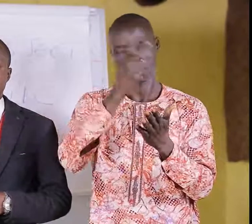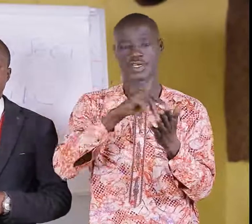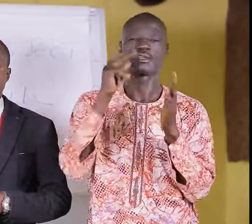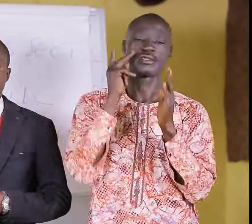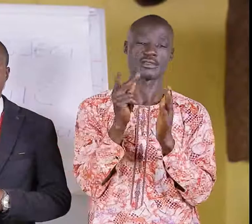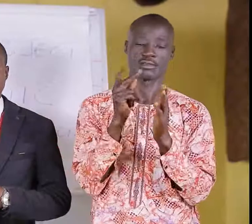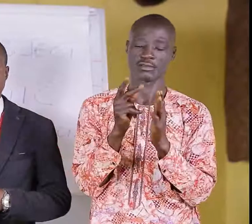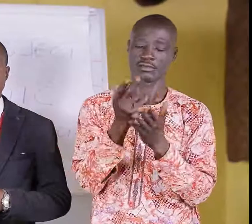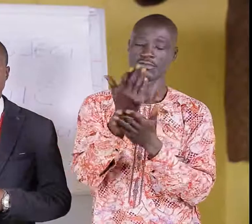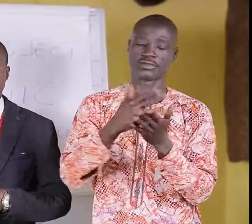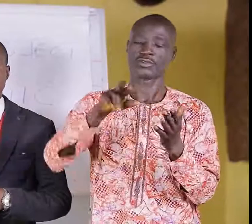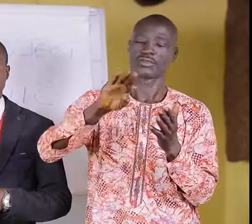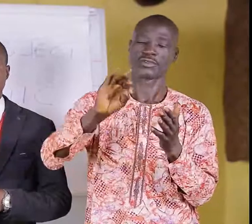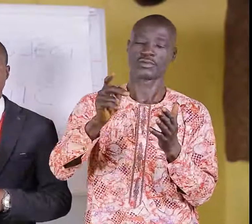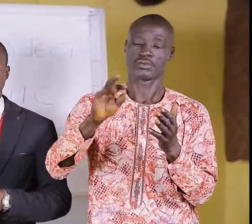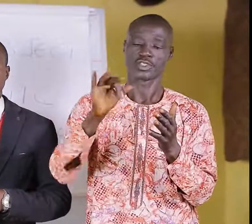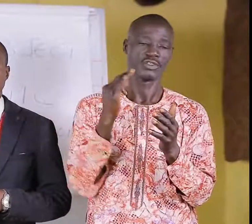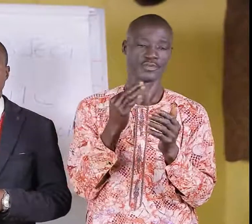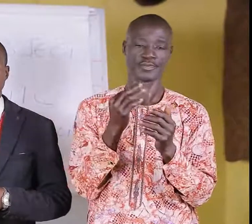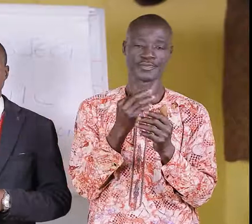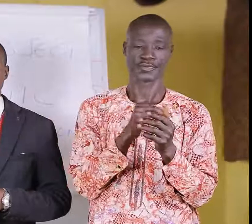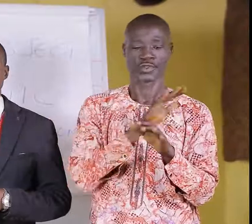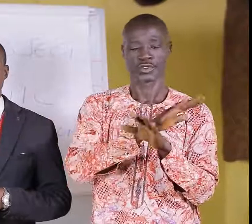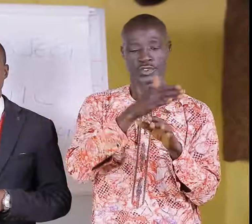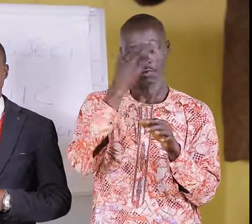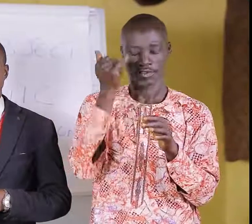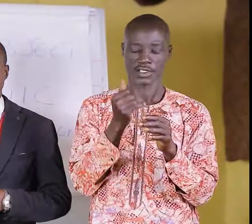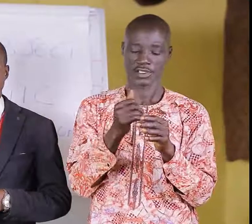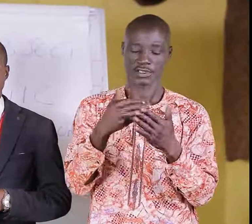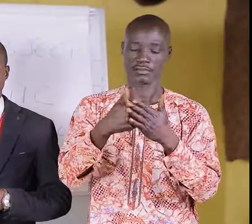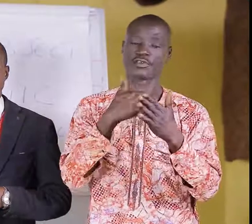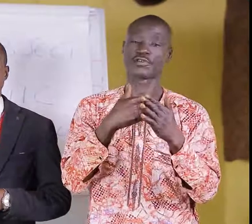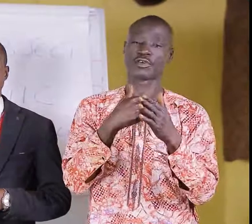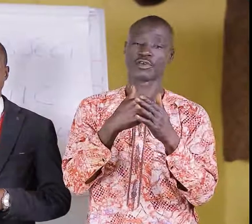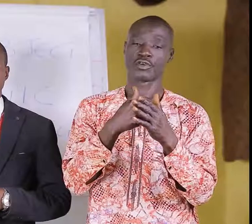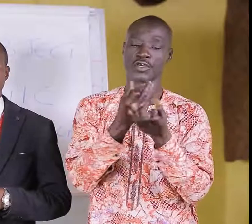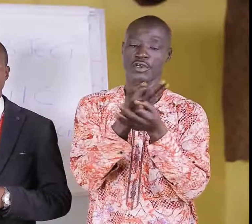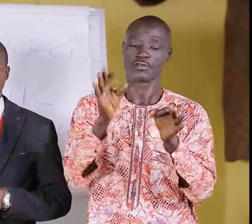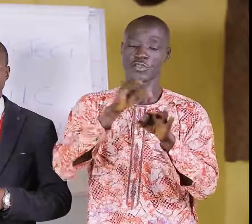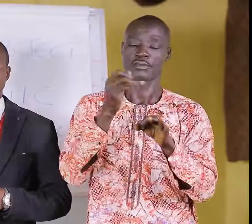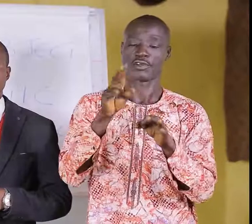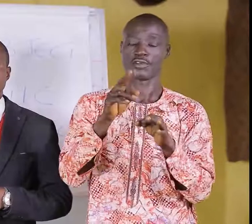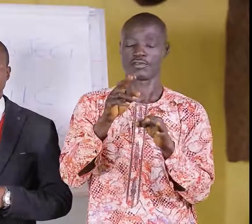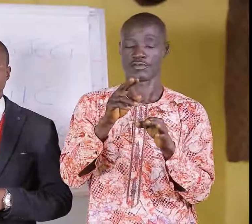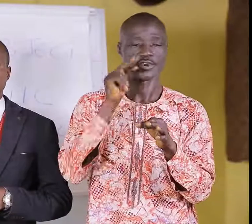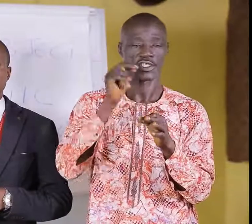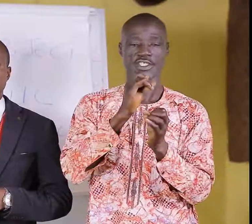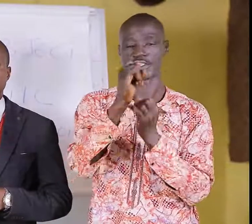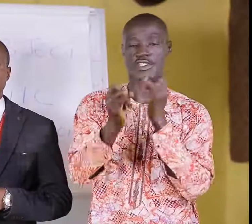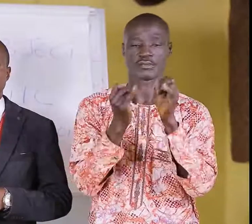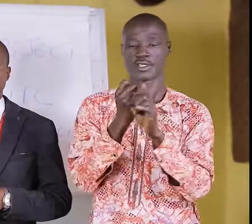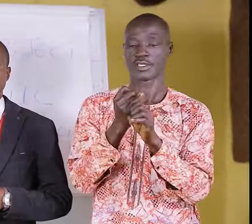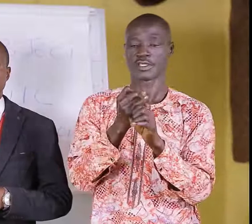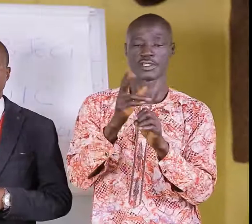government. Don't forget, my dear students, before independence, Nigeria was operating a regional system